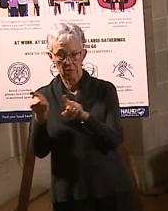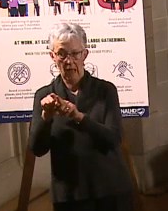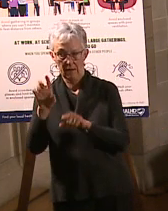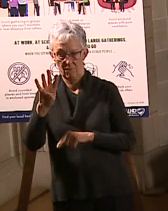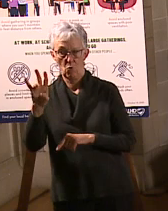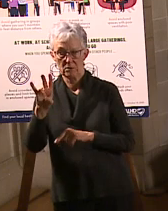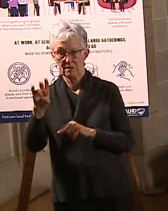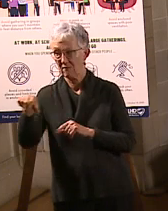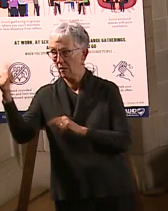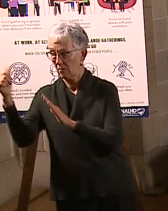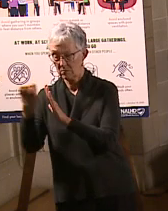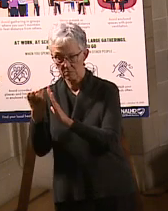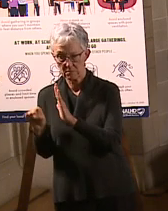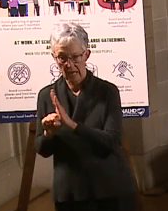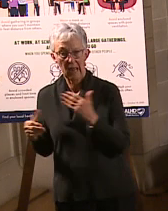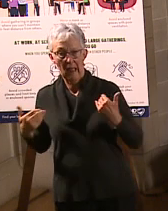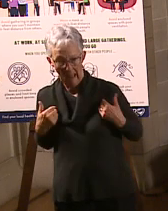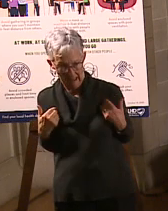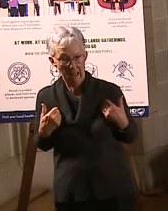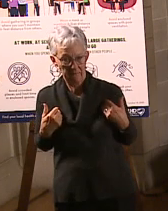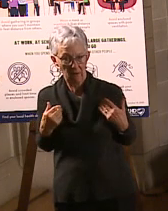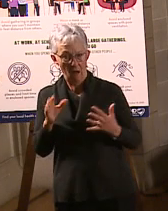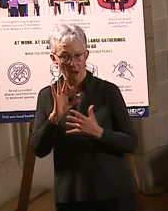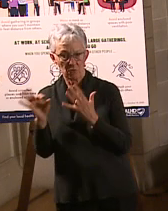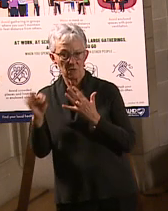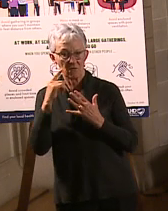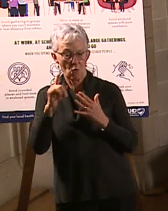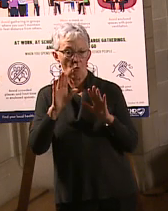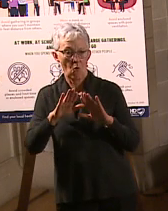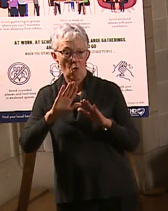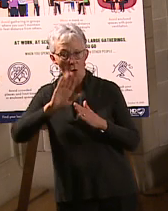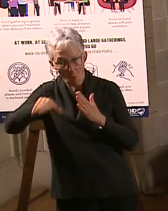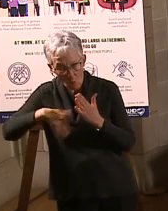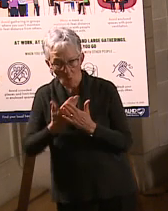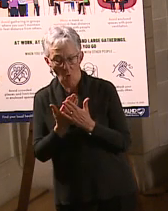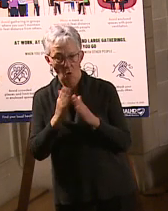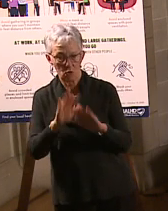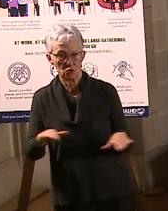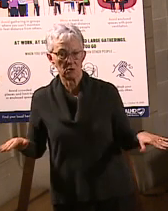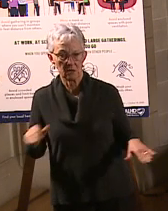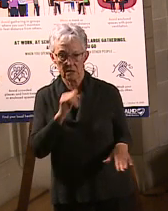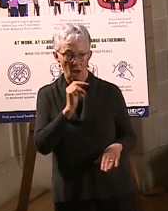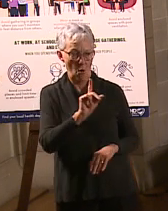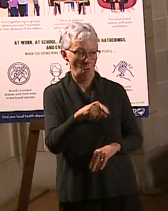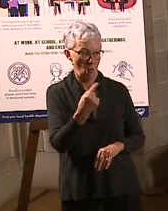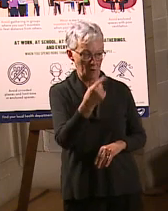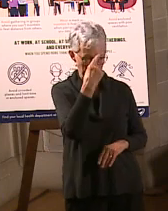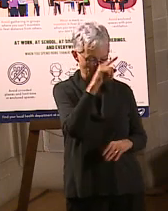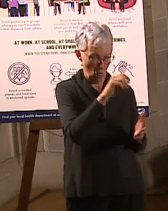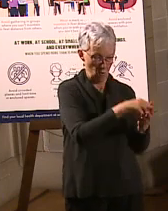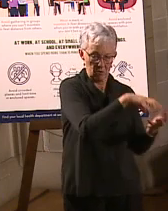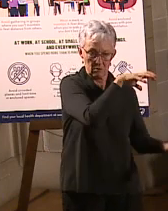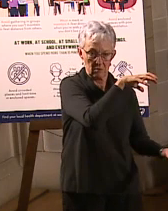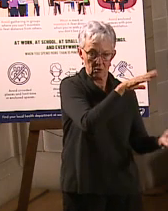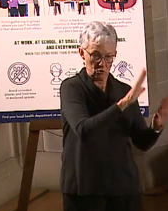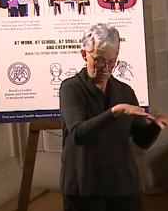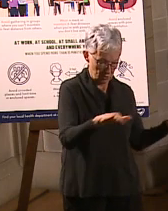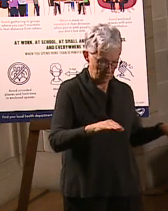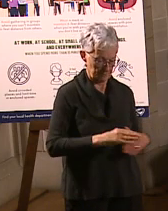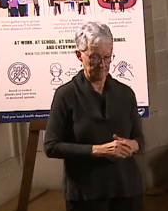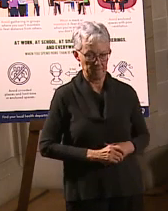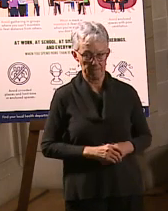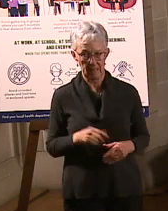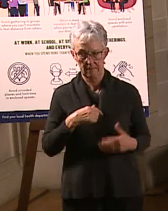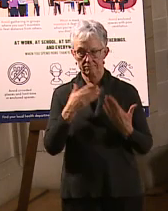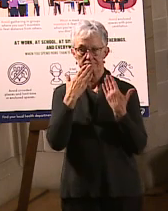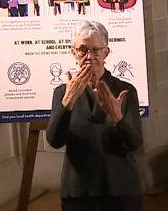have options for all children, not just the wealthy children. And I'm also really grateful for the textbook program.